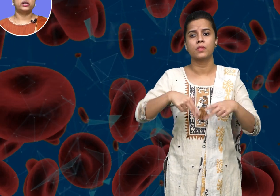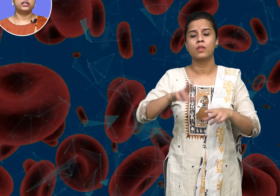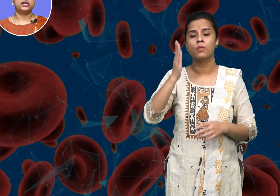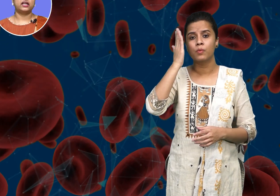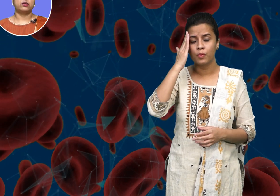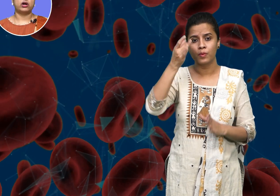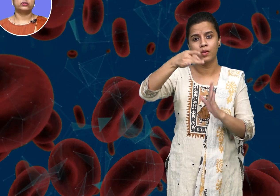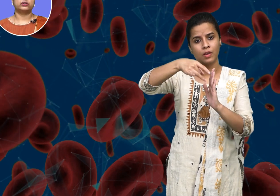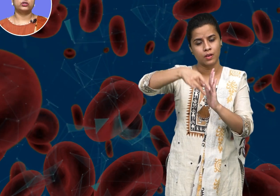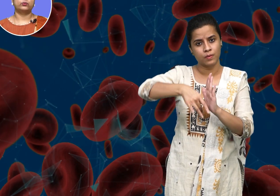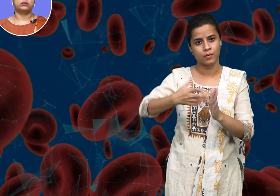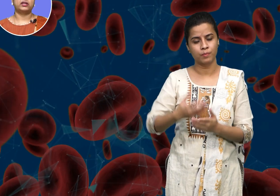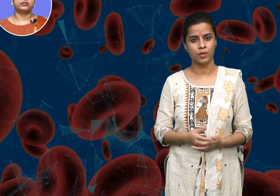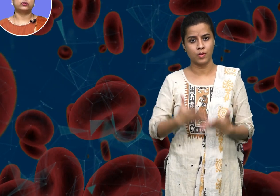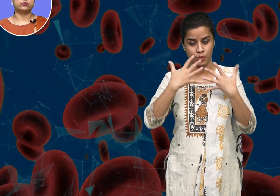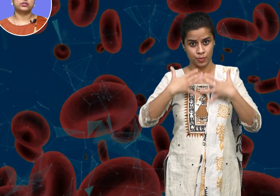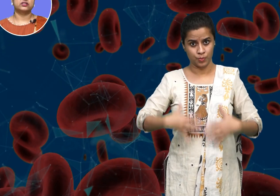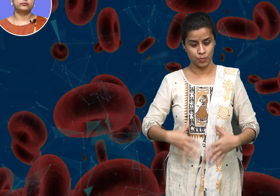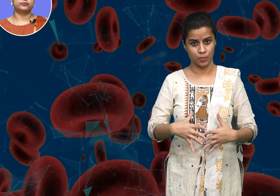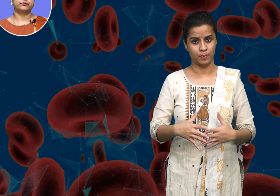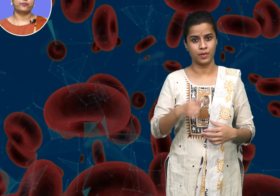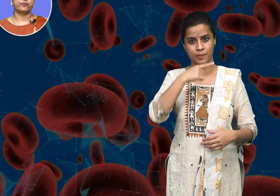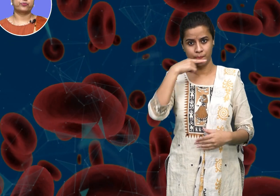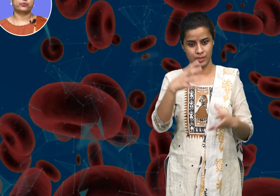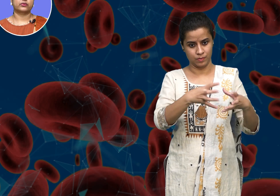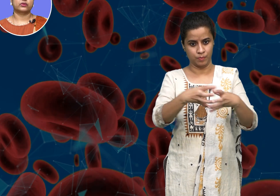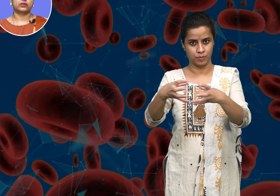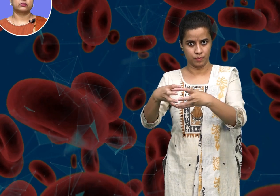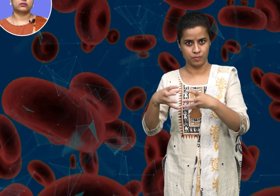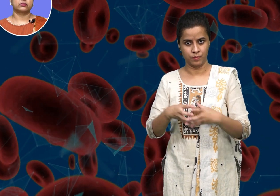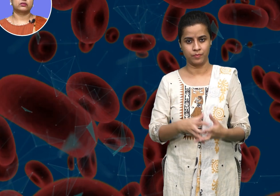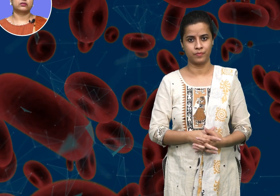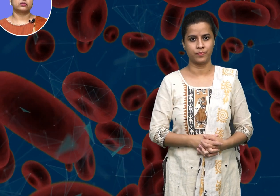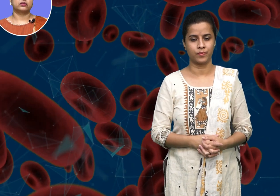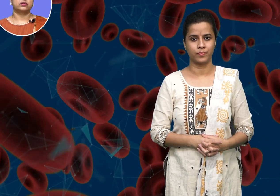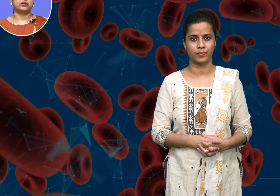Let's know in detail about human blood groups.